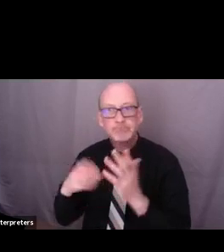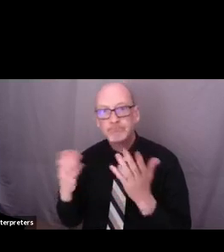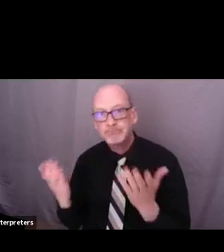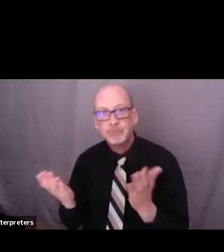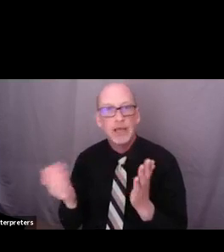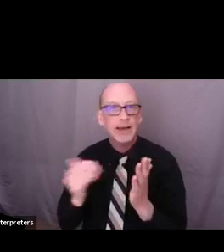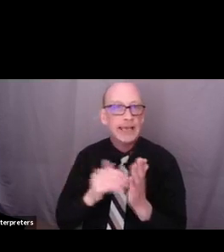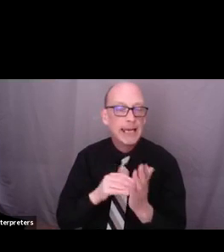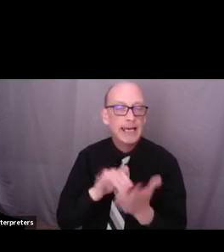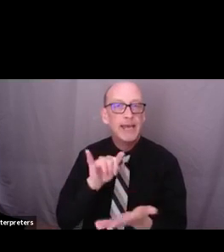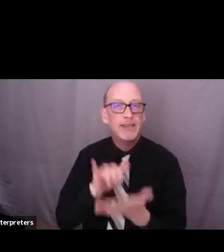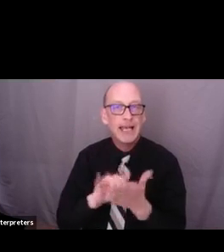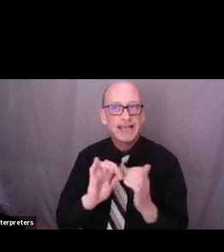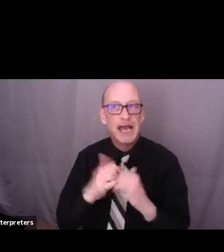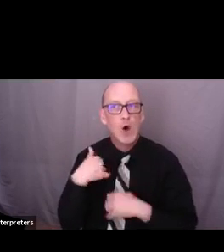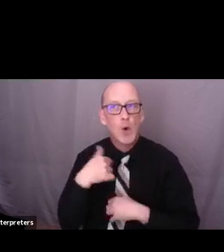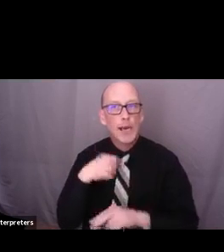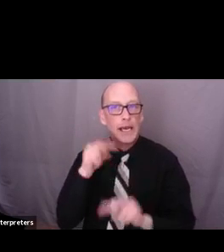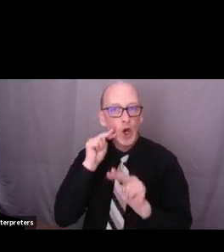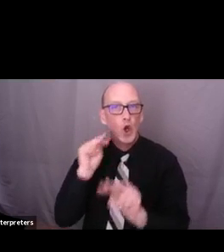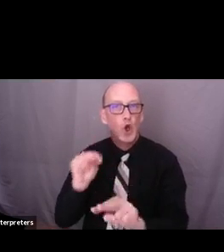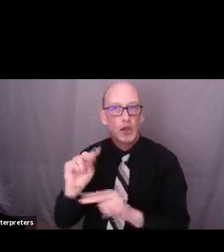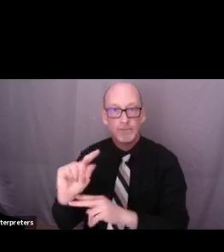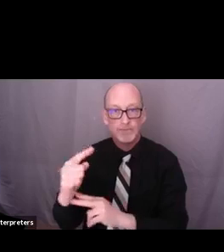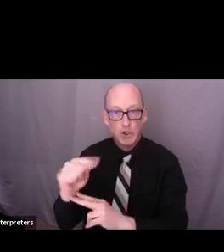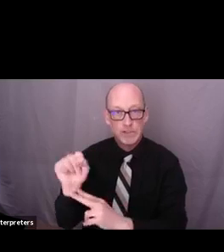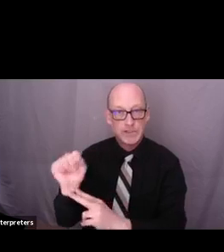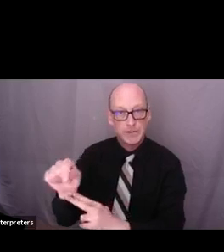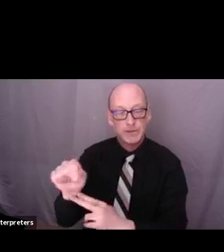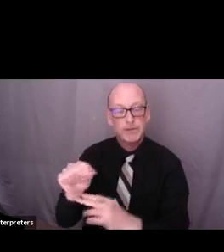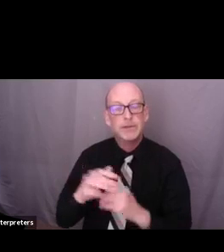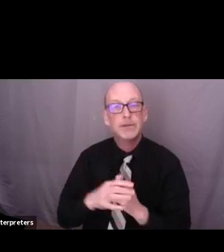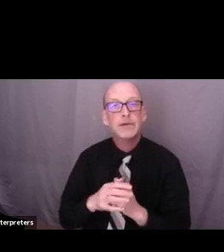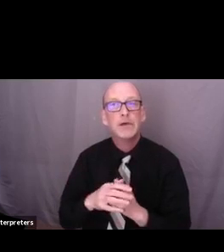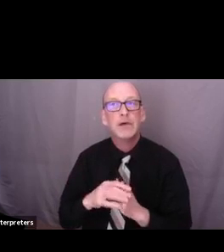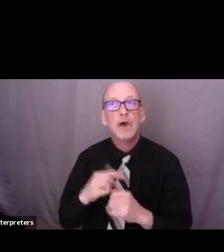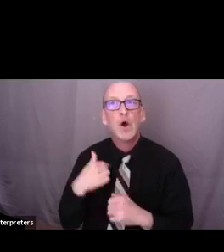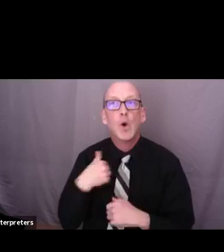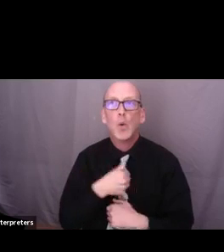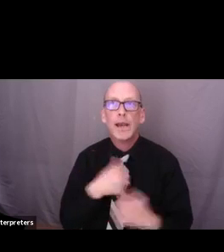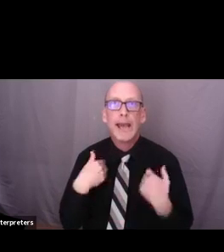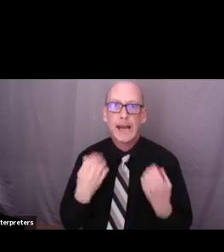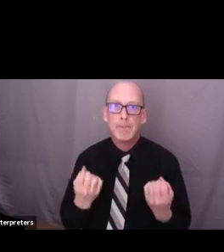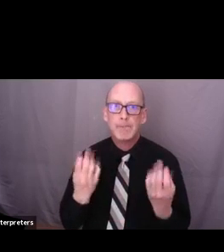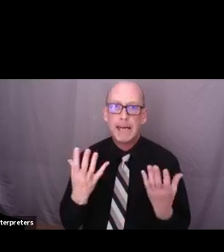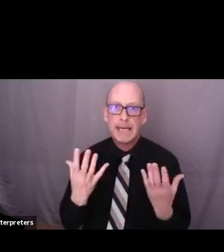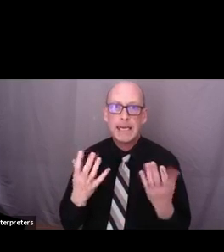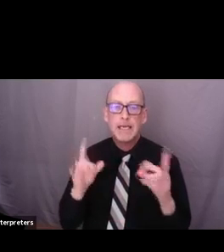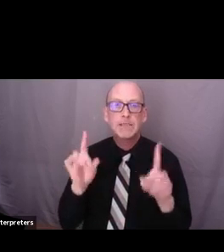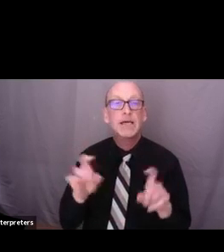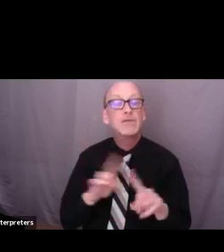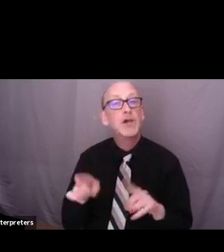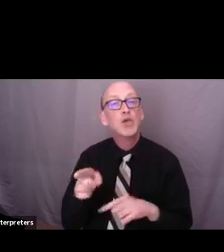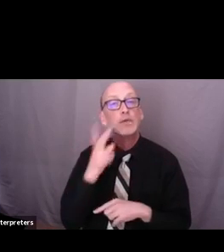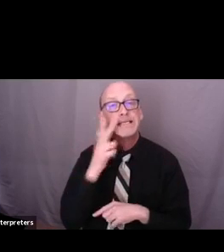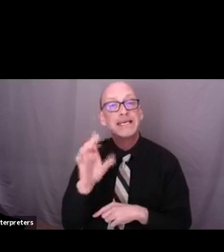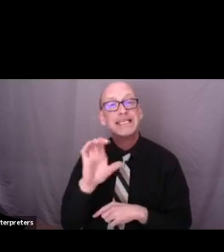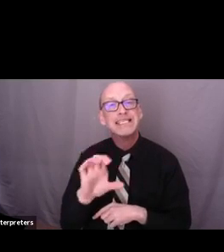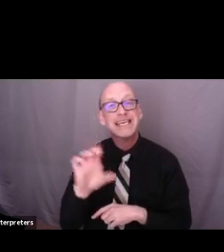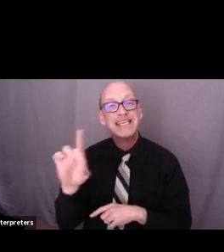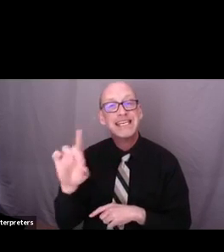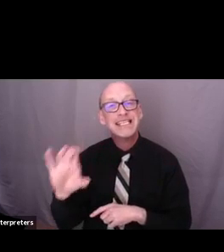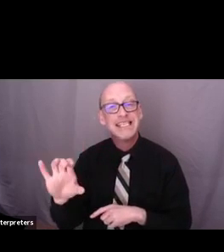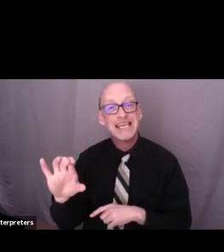Again, that's kind of how we looked at it first, as we didn't have many tests. But as you see, the CDC is beginning to open